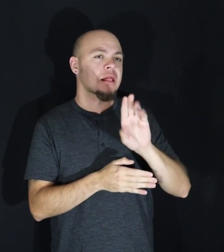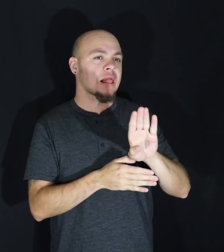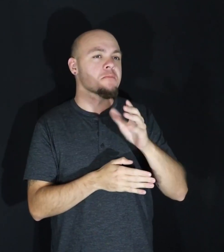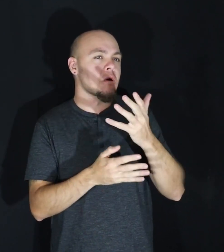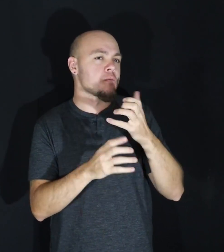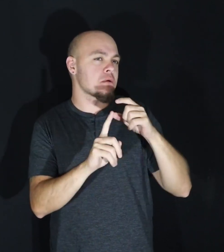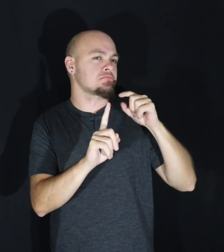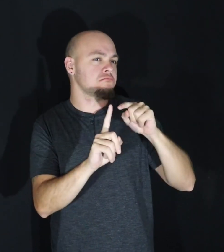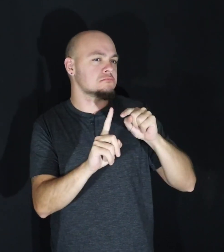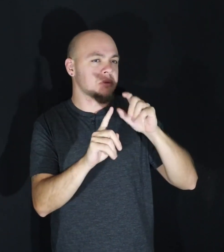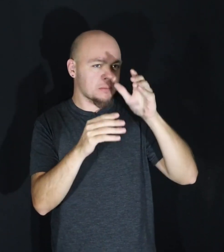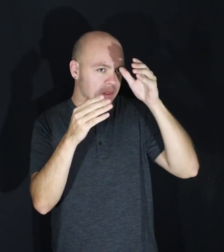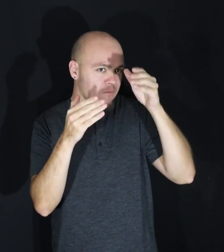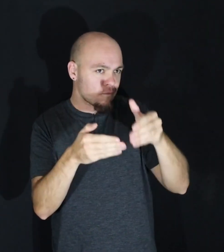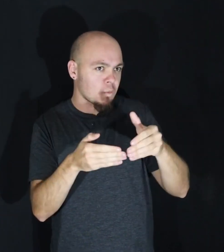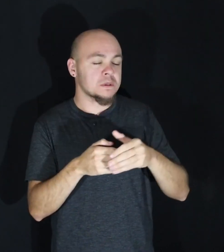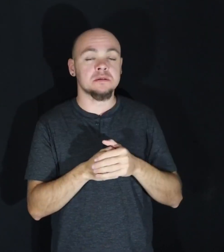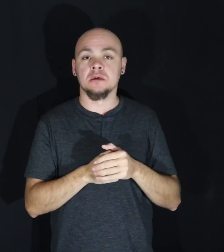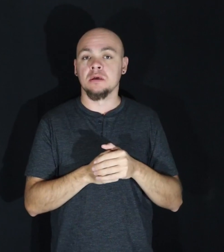Lauren wanted to